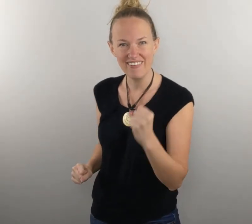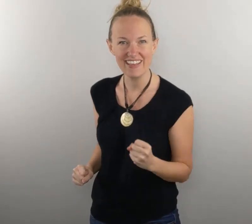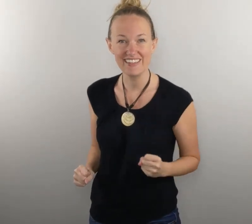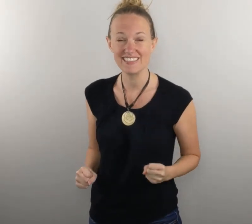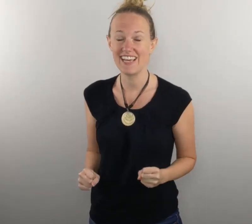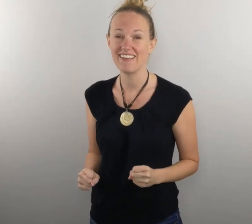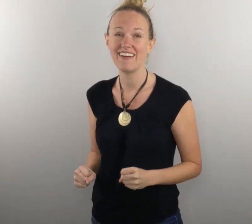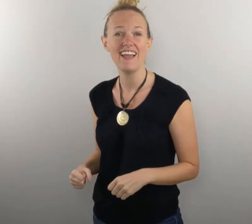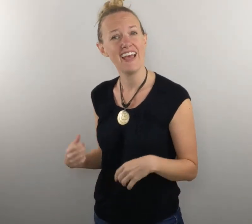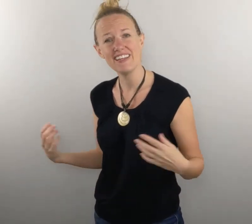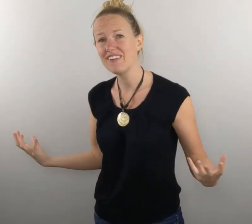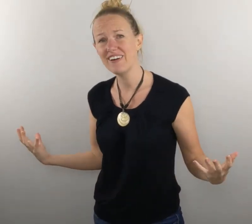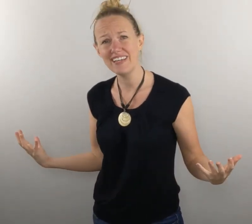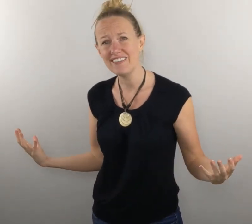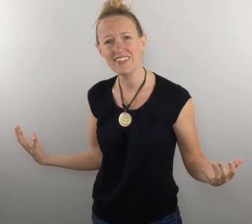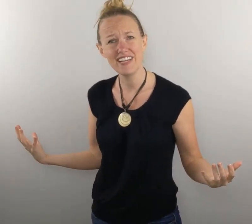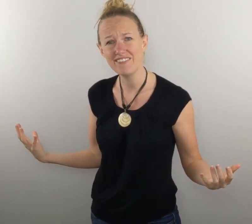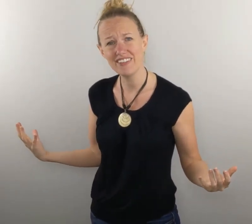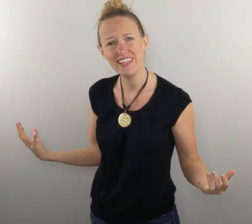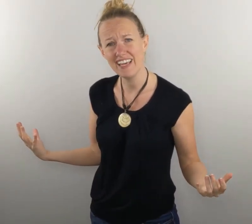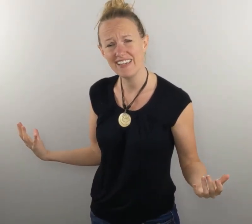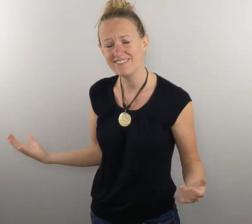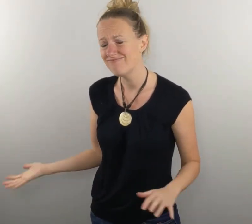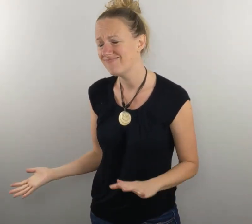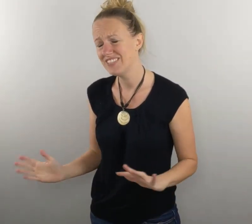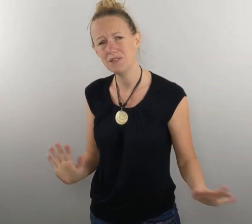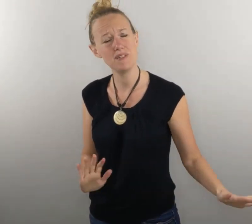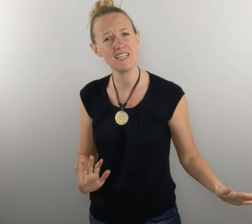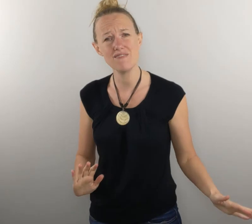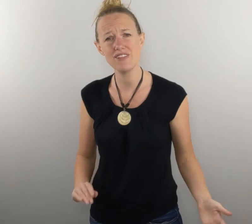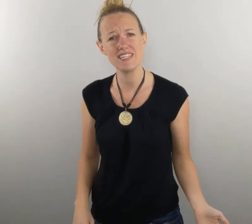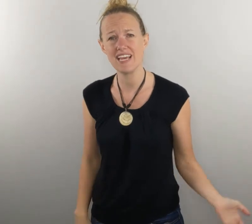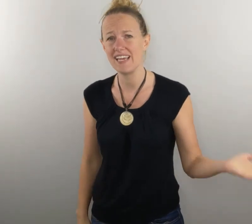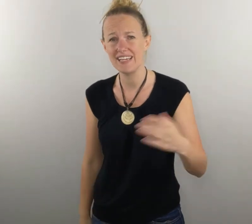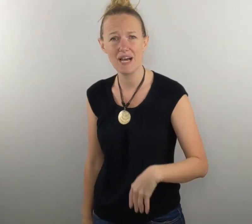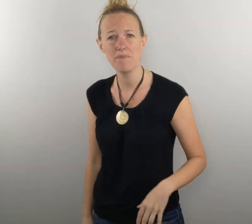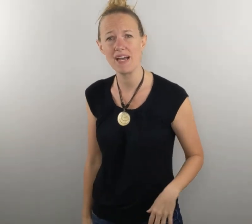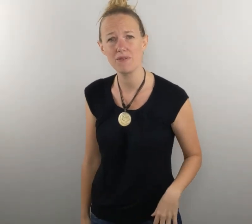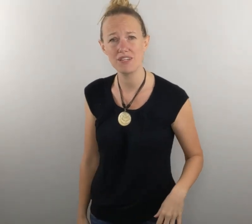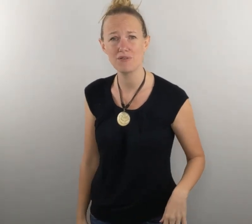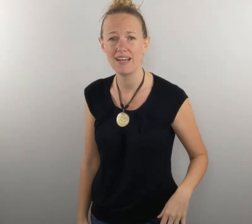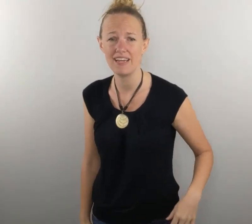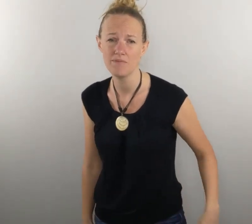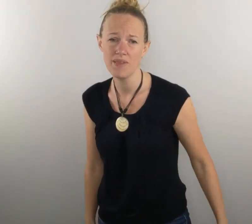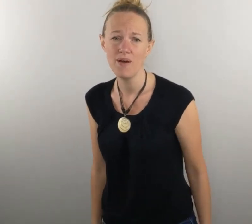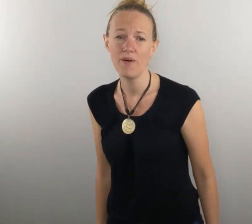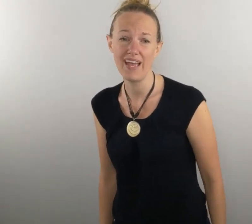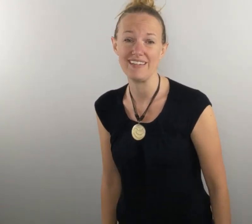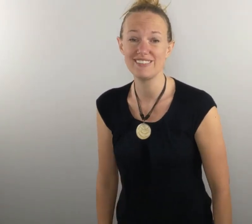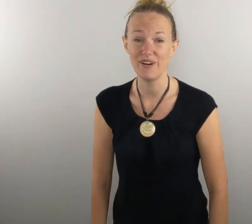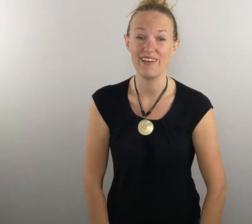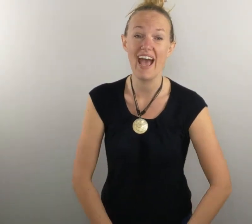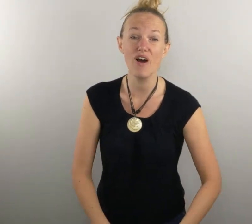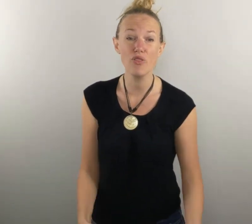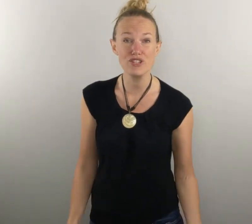there together. And you know what? If you're done for the day, just be done for the day and come back when you're ready. Okay, so now the dawn